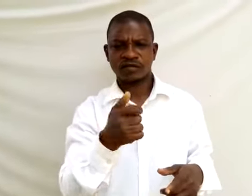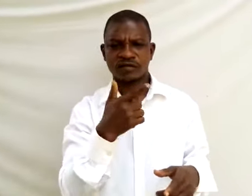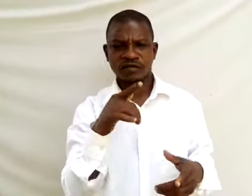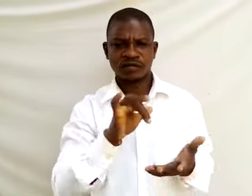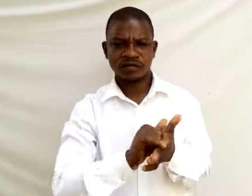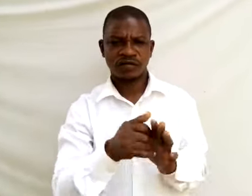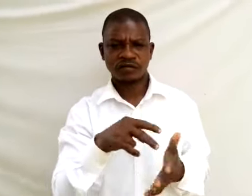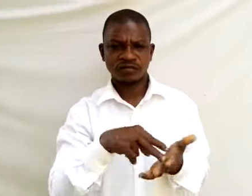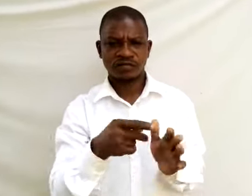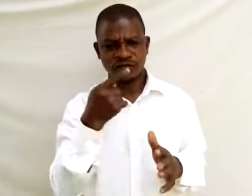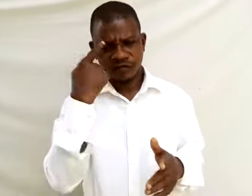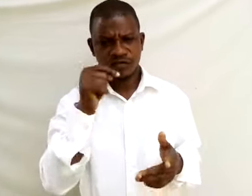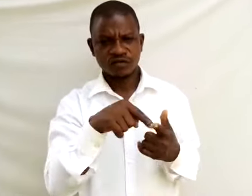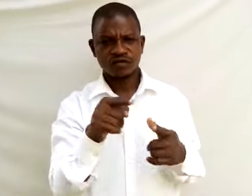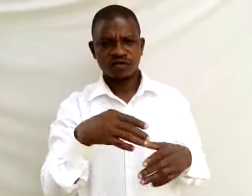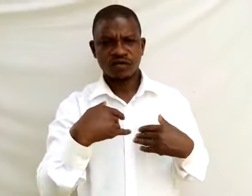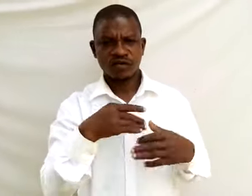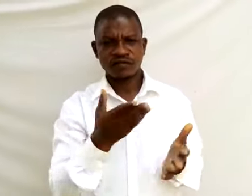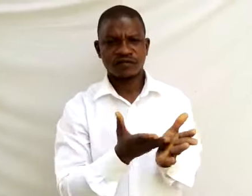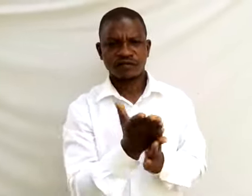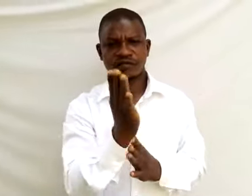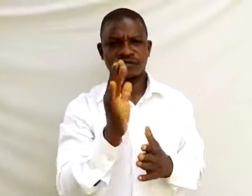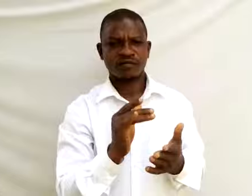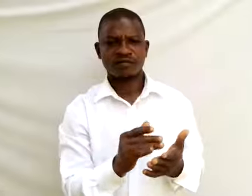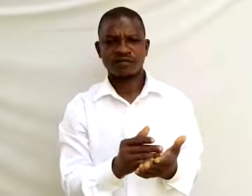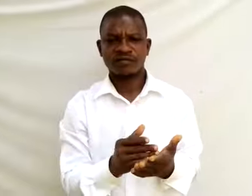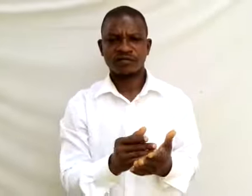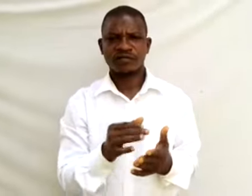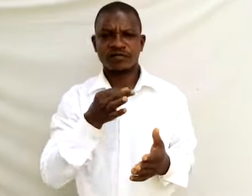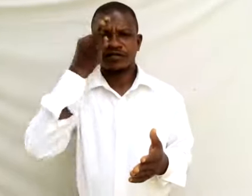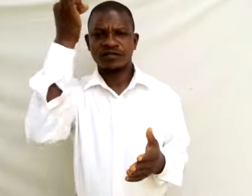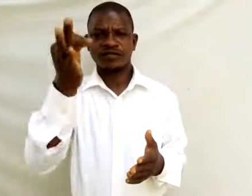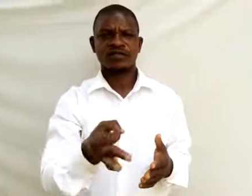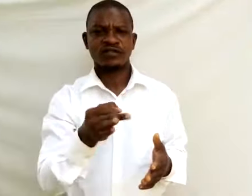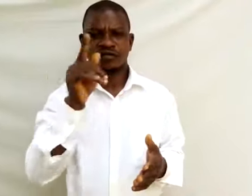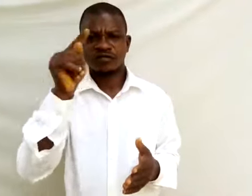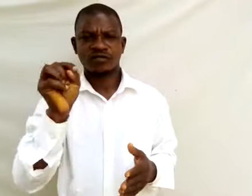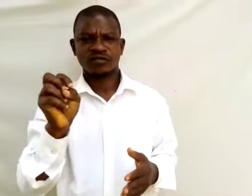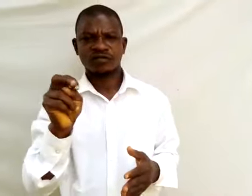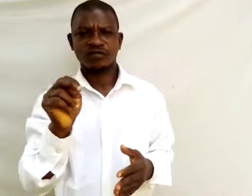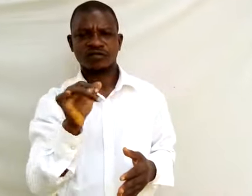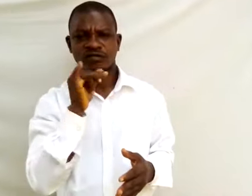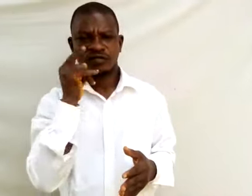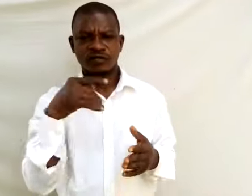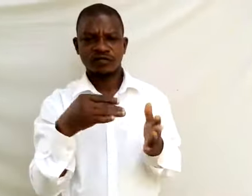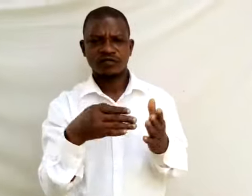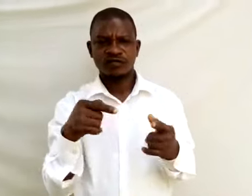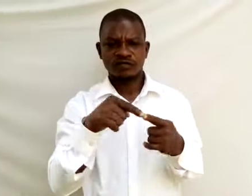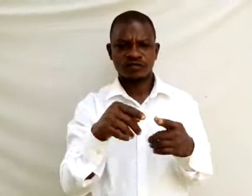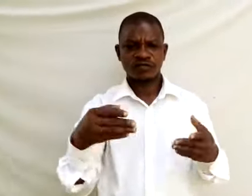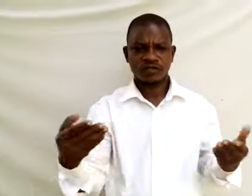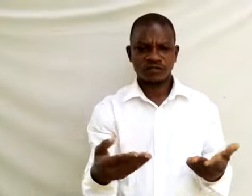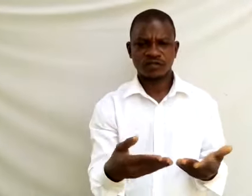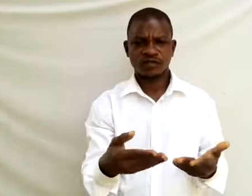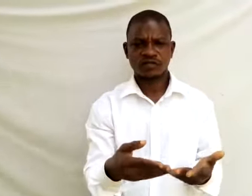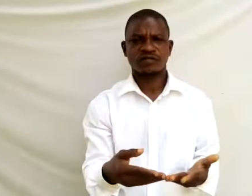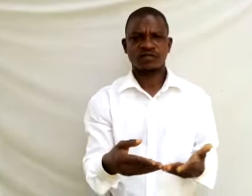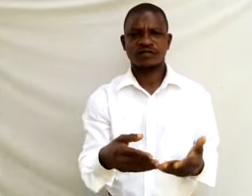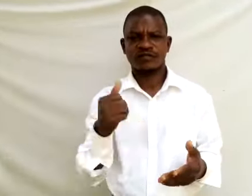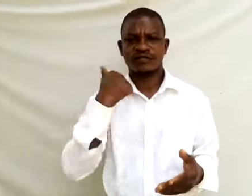you to have a correct future tense, you have to introduce any